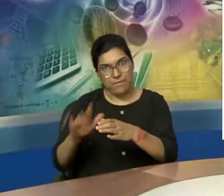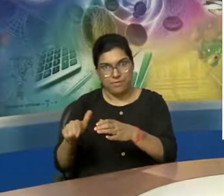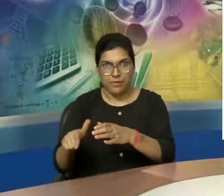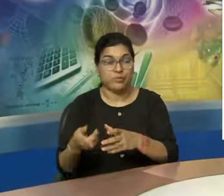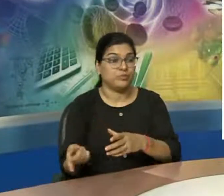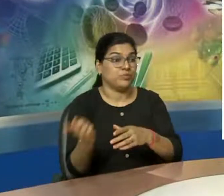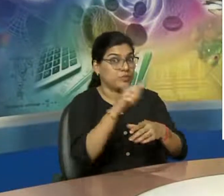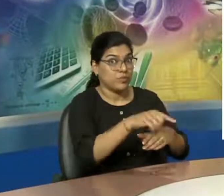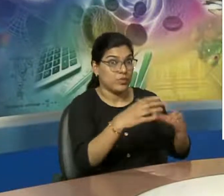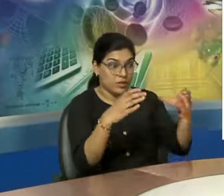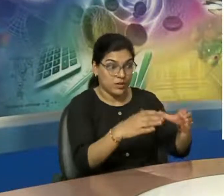animals, plants,